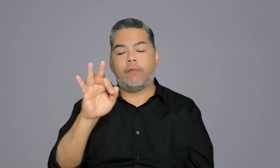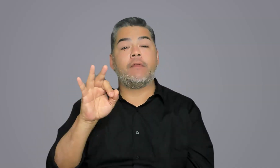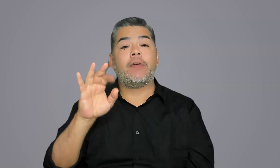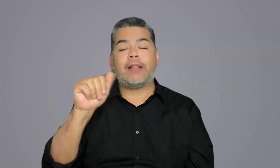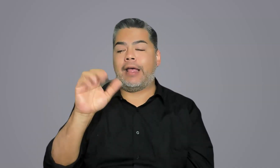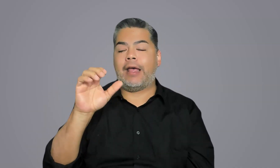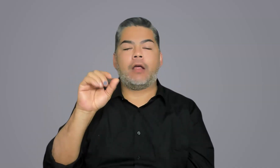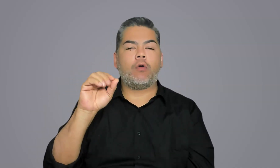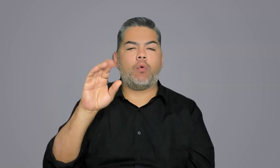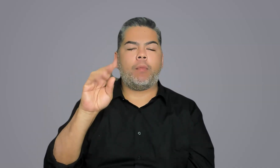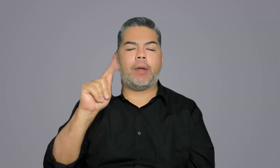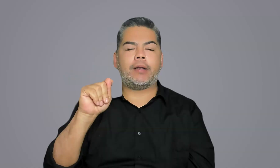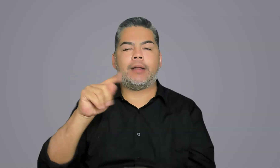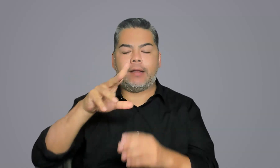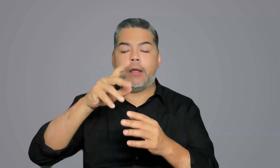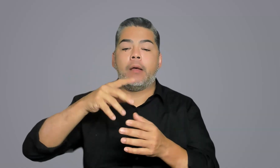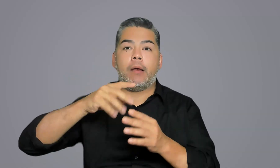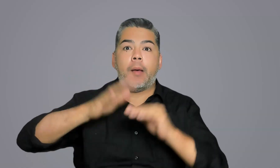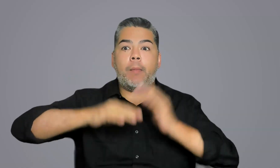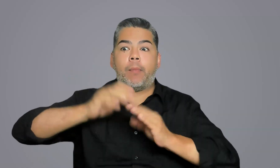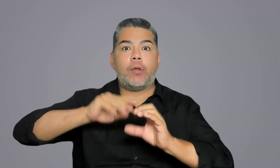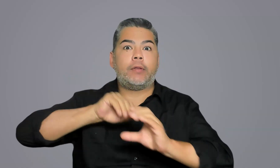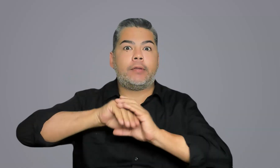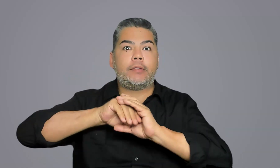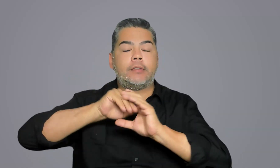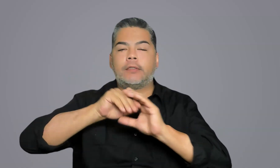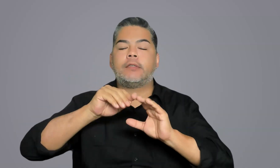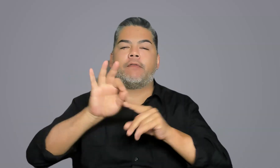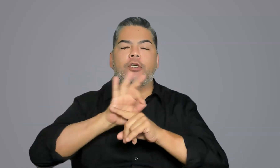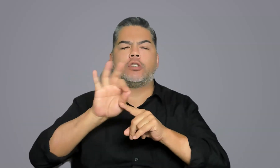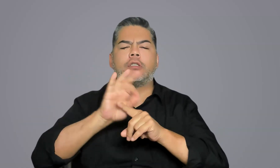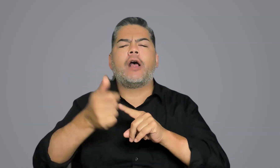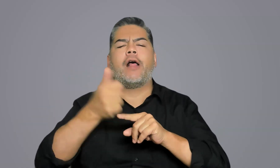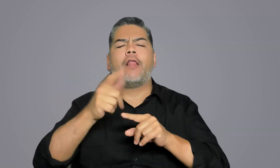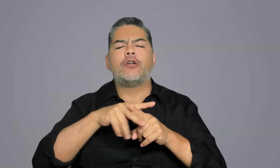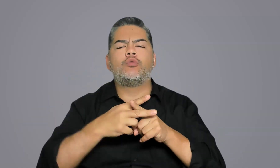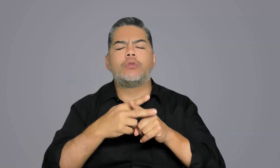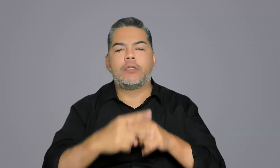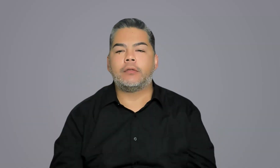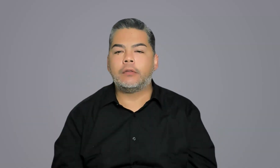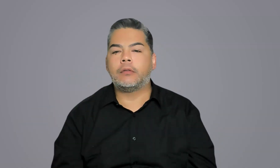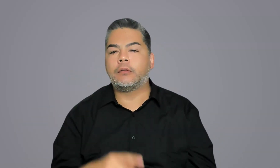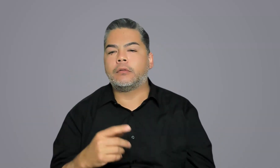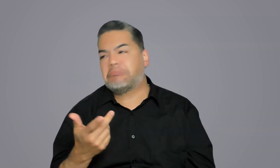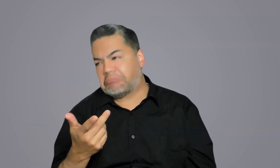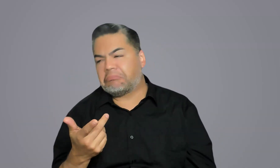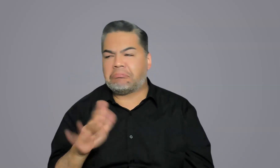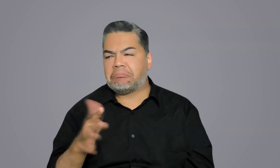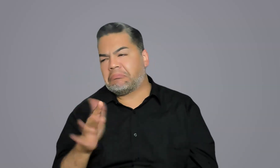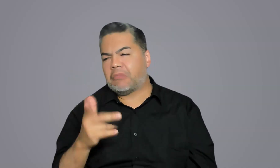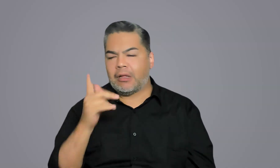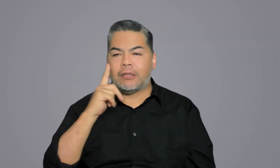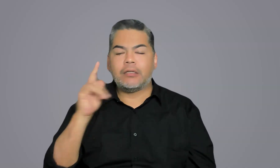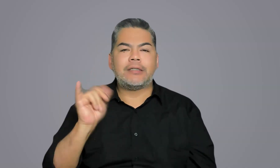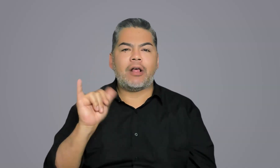functions. Can you recommend other tools that we could use? So kind of similar question, I guess, to the last one in a way. There's